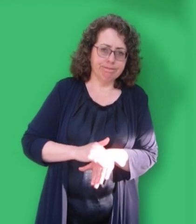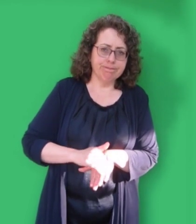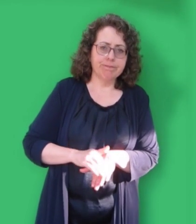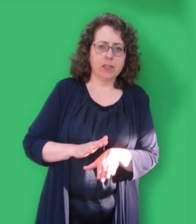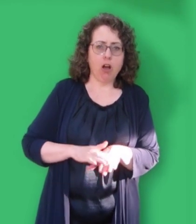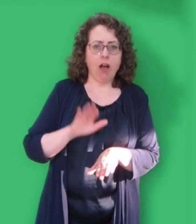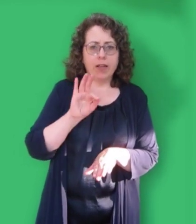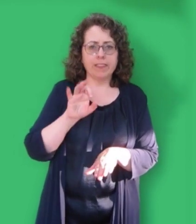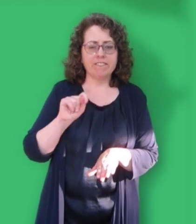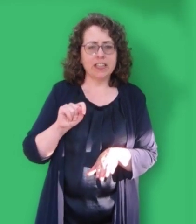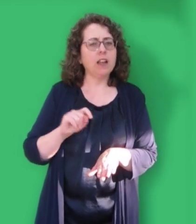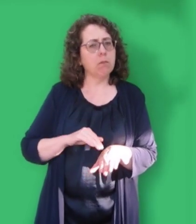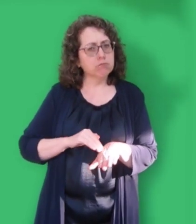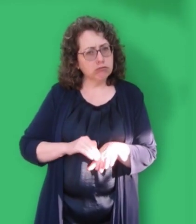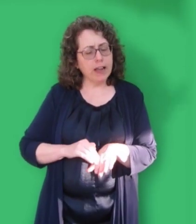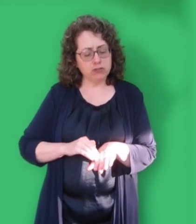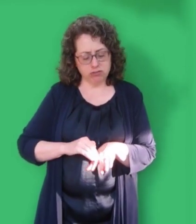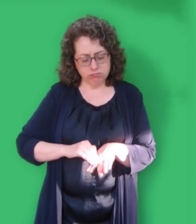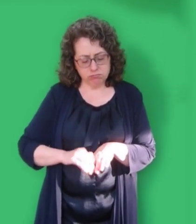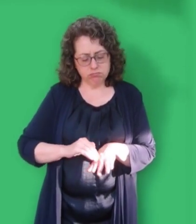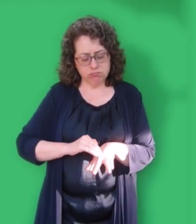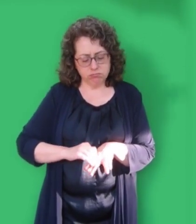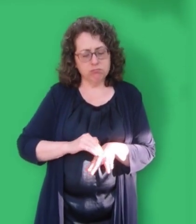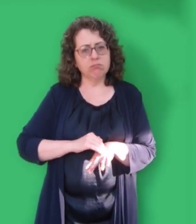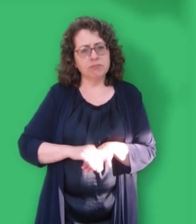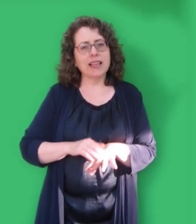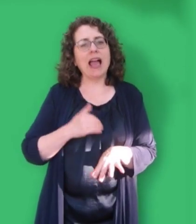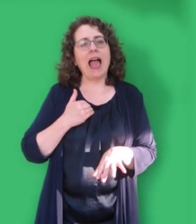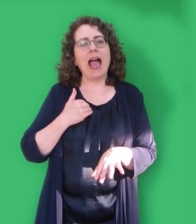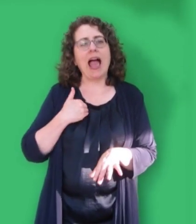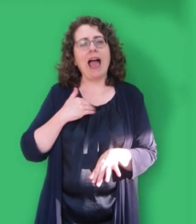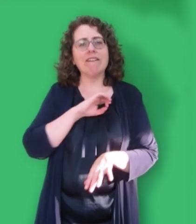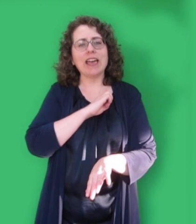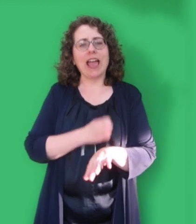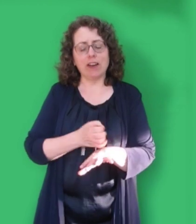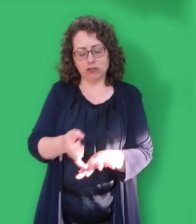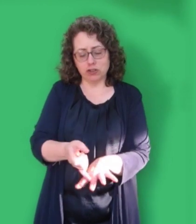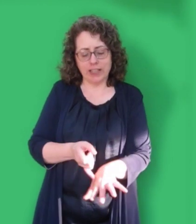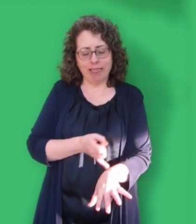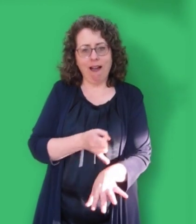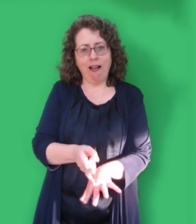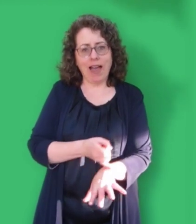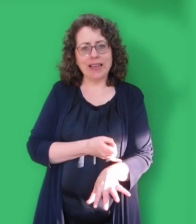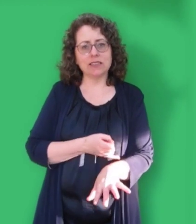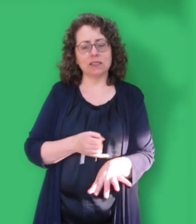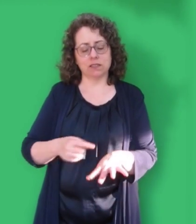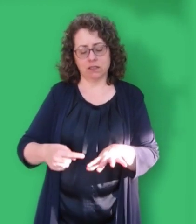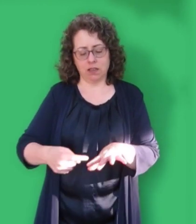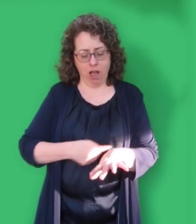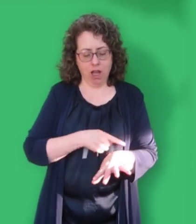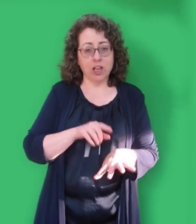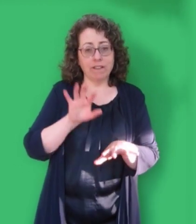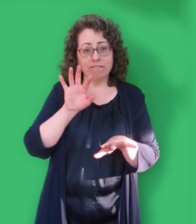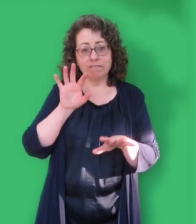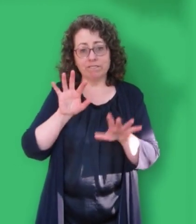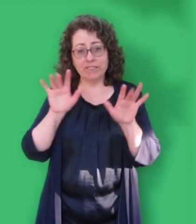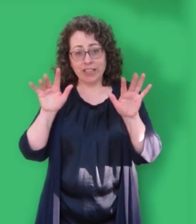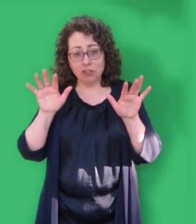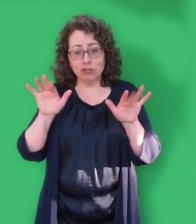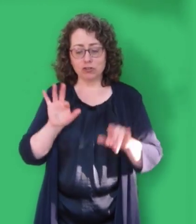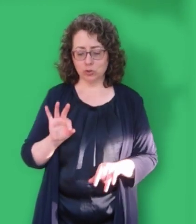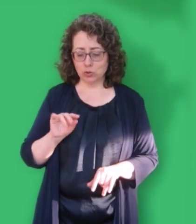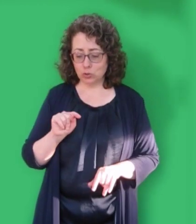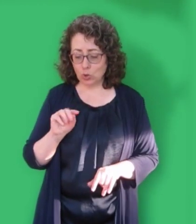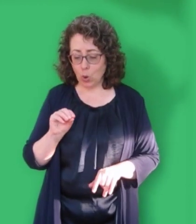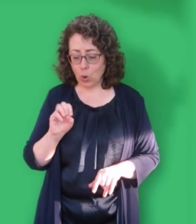the toes with some pressure. We have energy lines that run off of our fingers and off of our toes, and this is